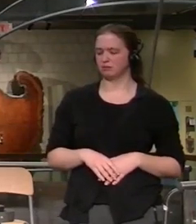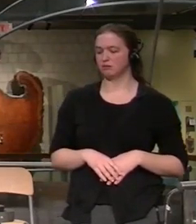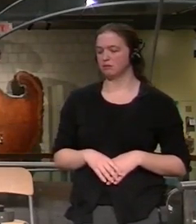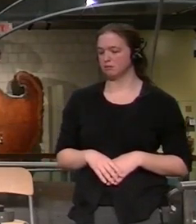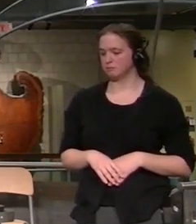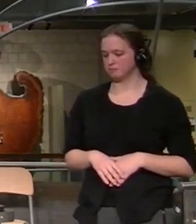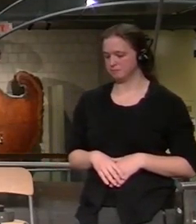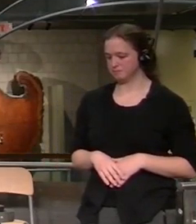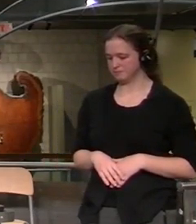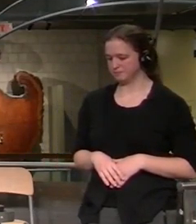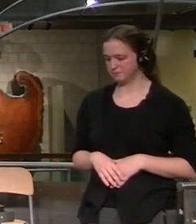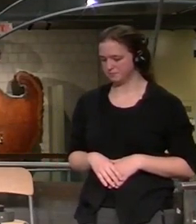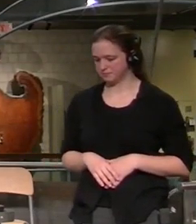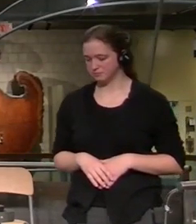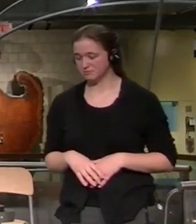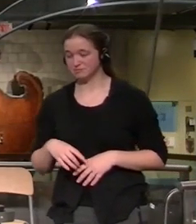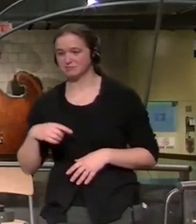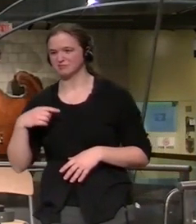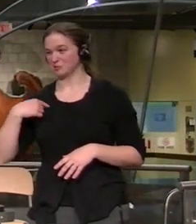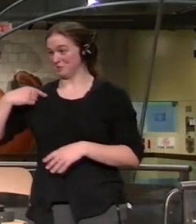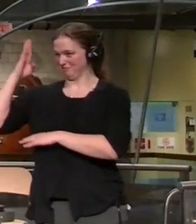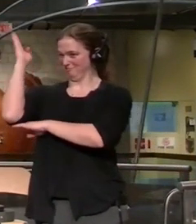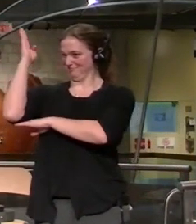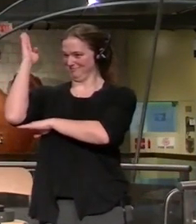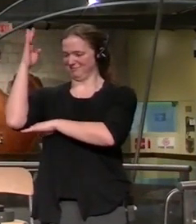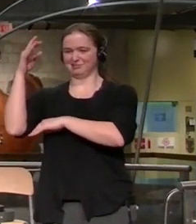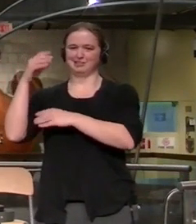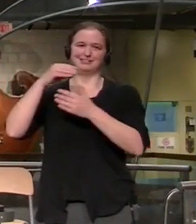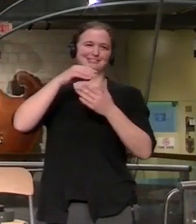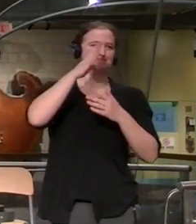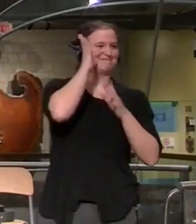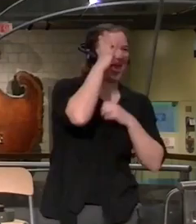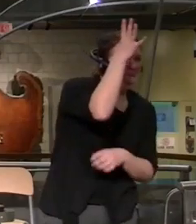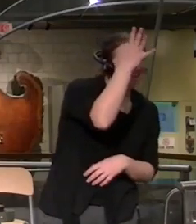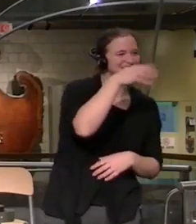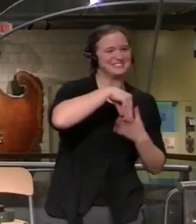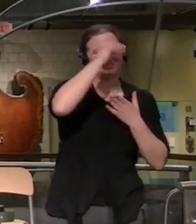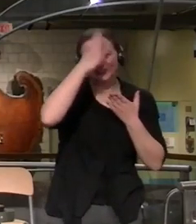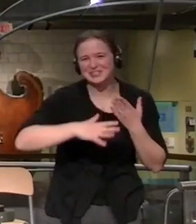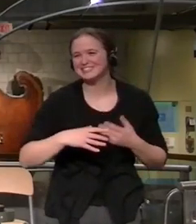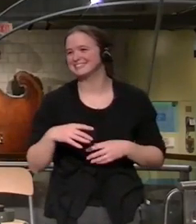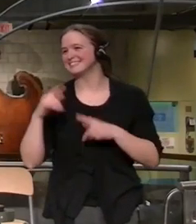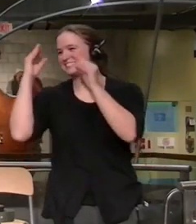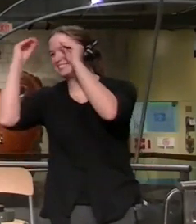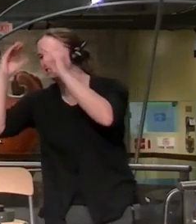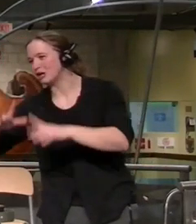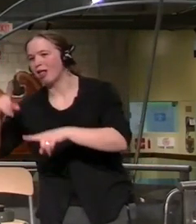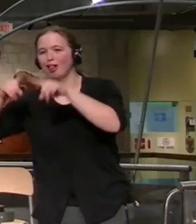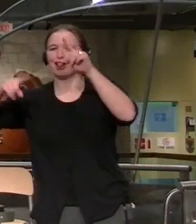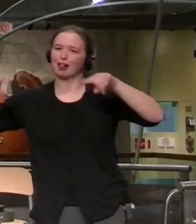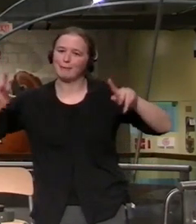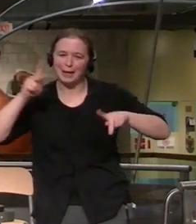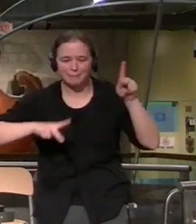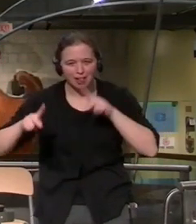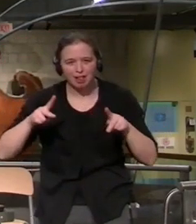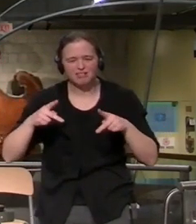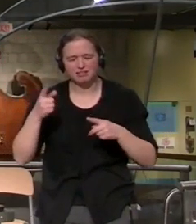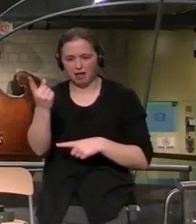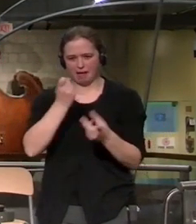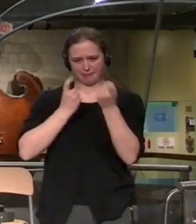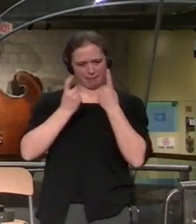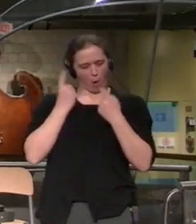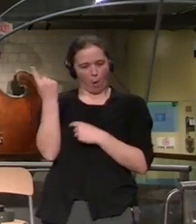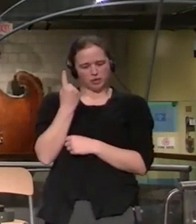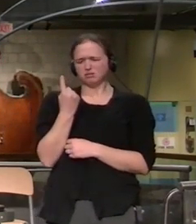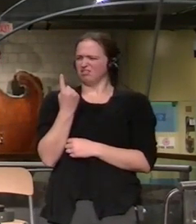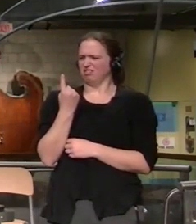and to teachers, they all want to know the million-dollar question. Okay, so when is the brain adult? And what we know about that is to get from being an